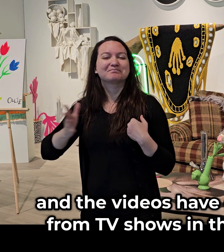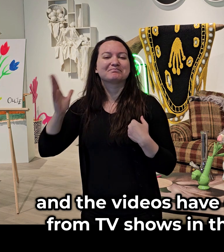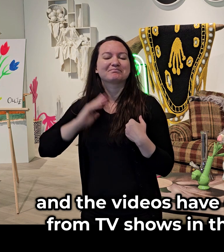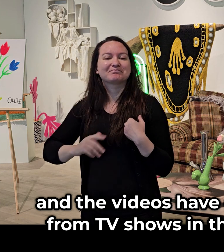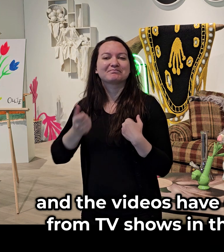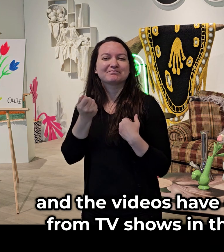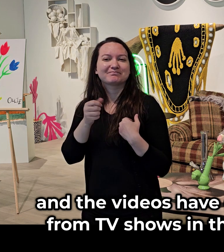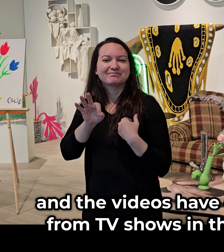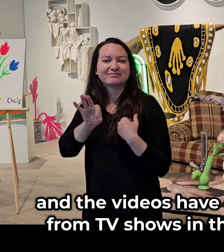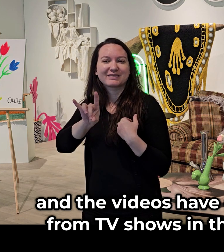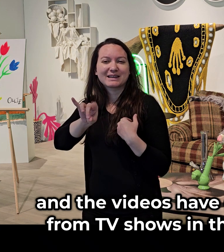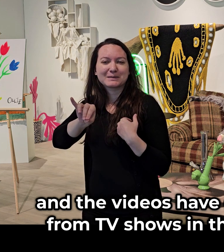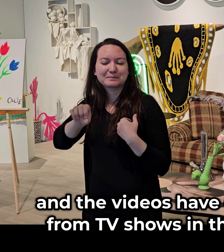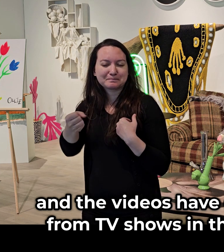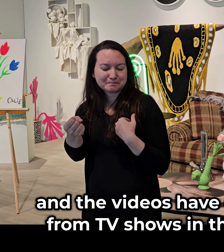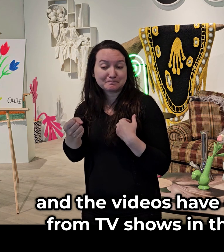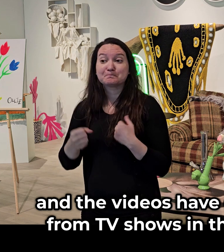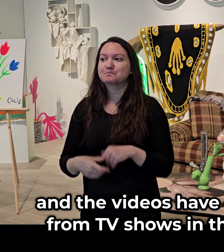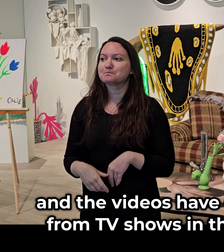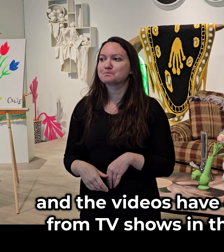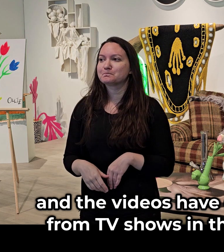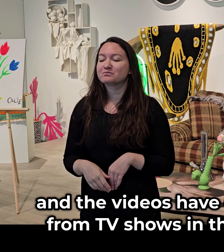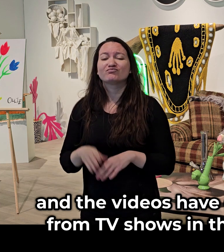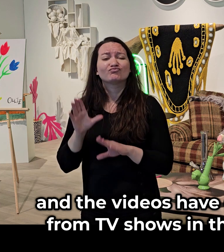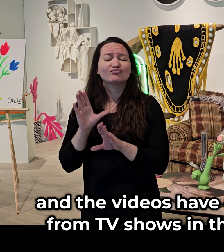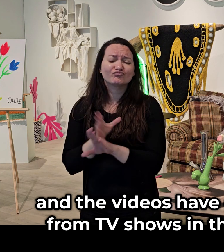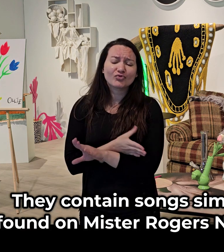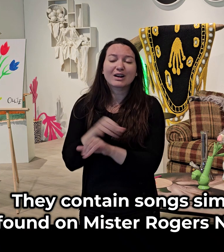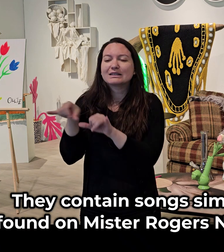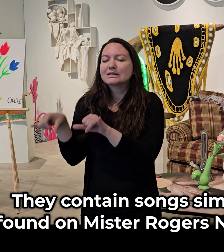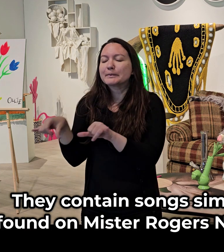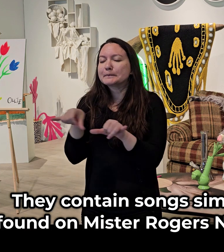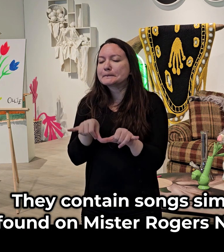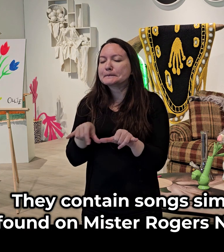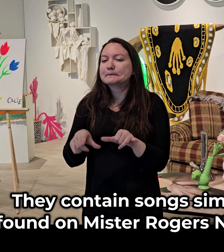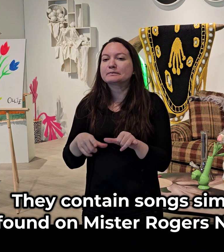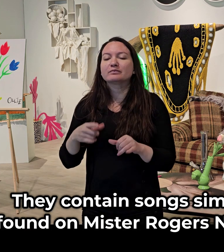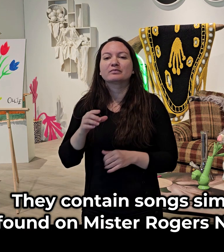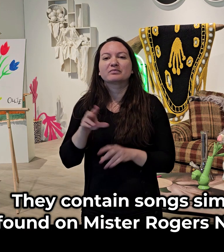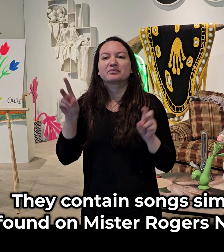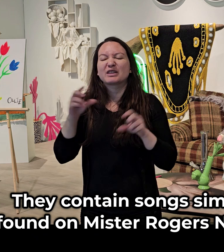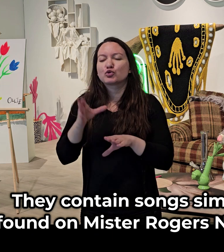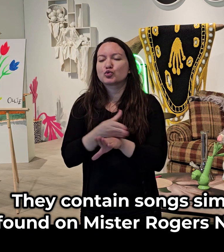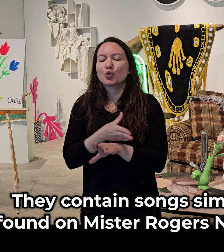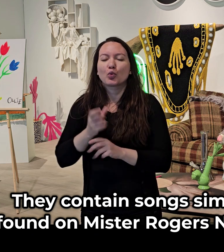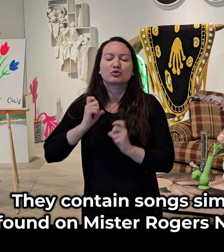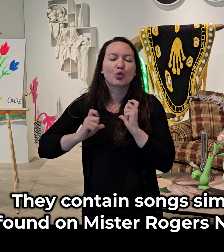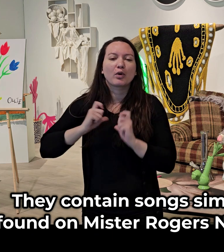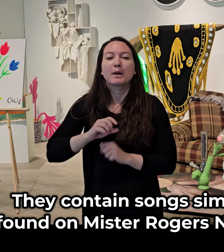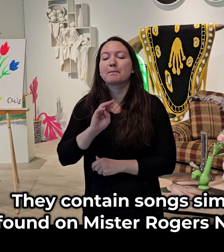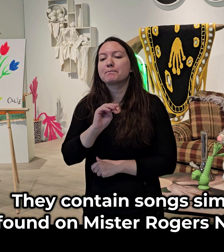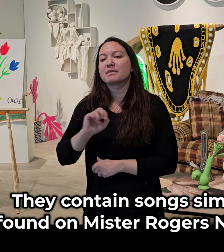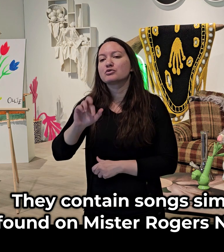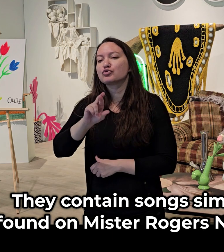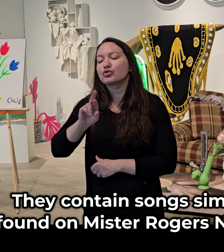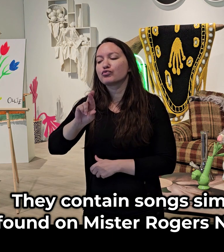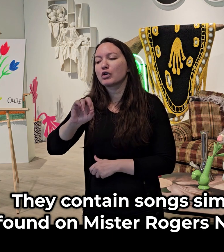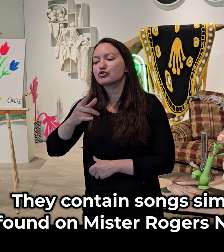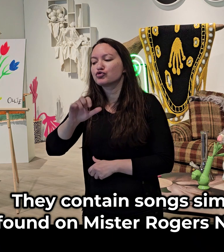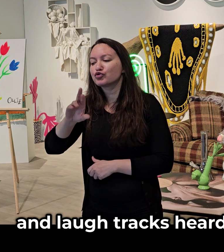from TV shows in the 1980s. They contain songs similar to those found on Mr. Rogers' Neighborhood and